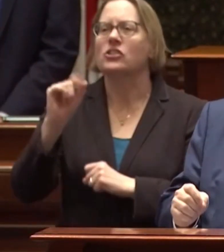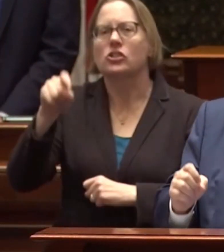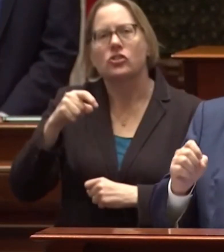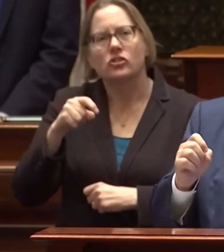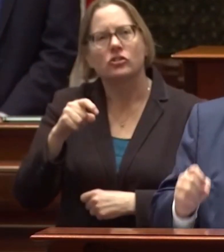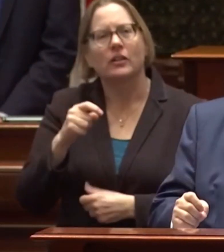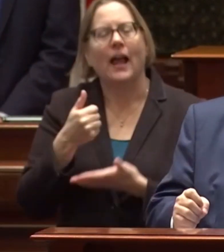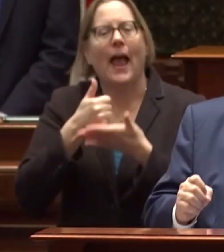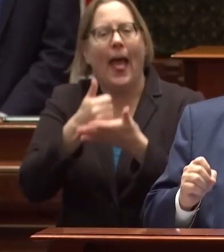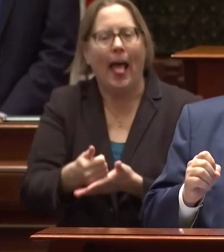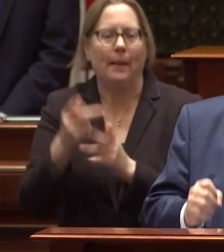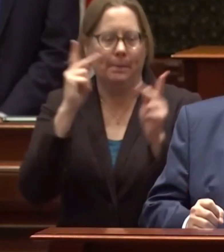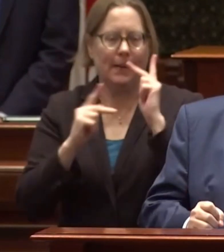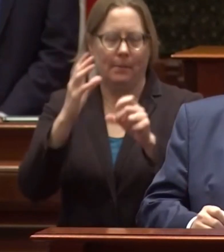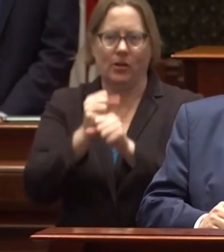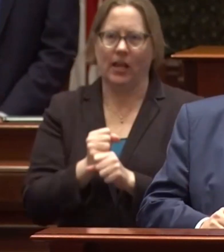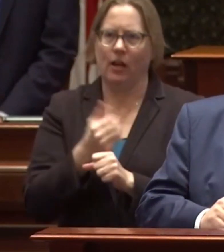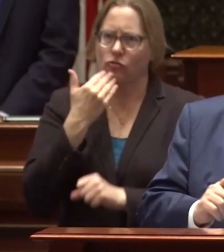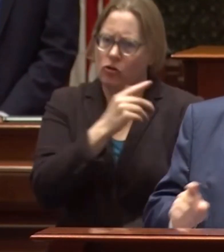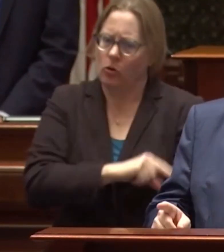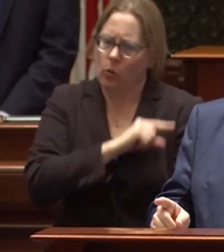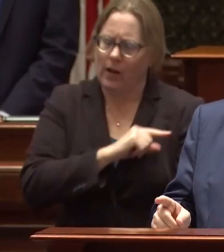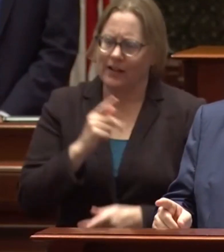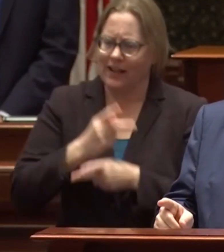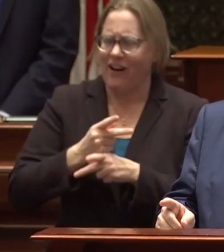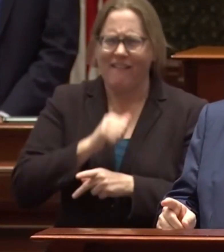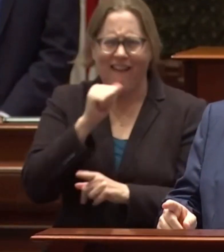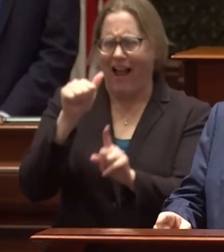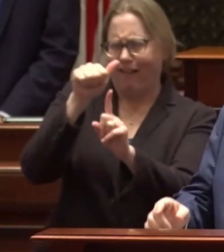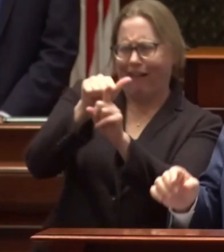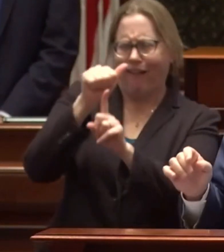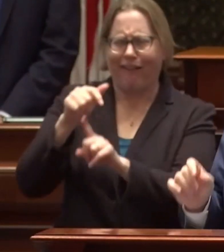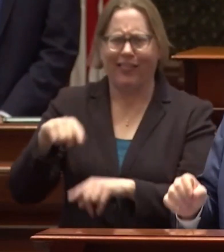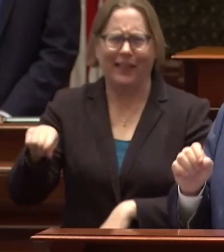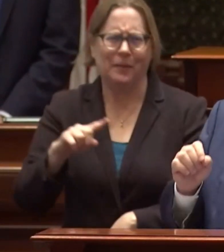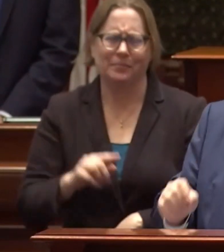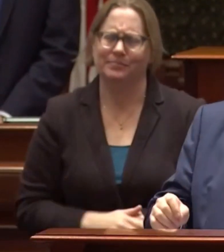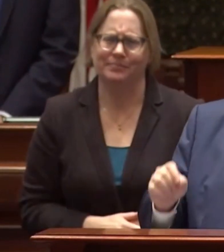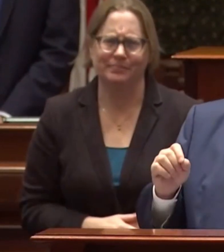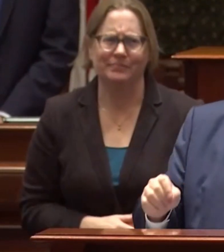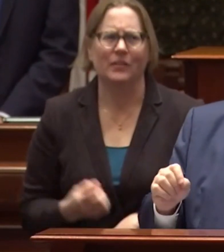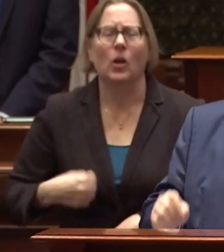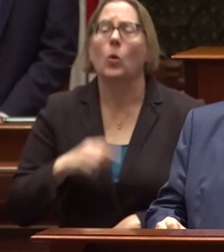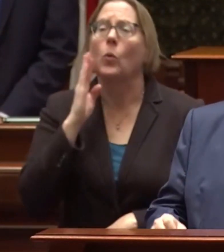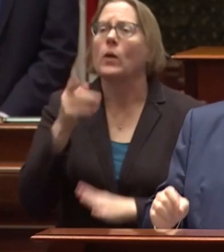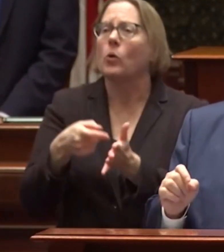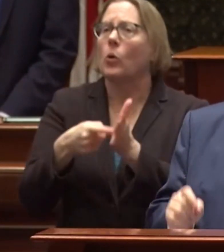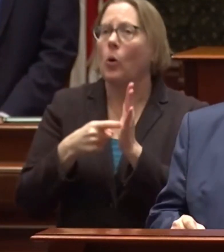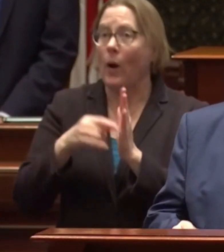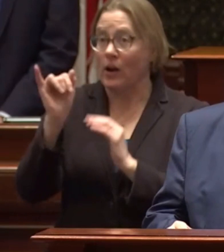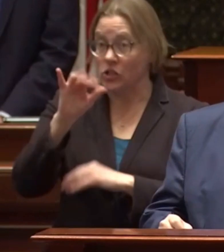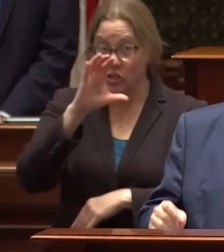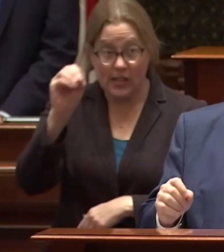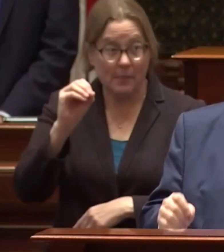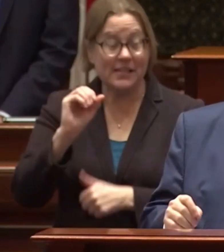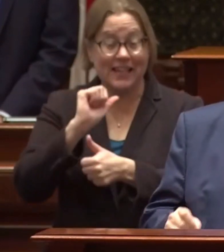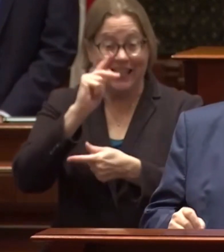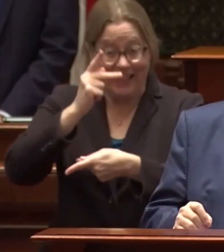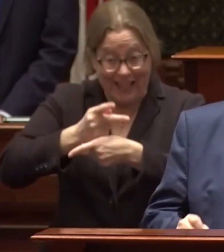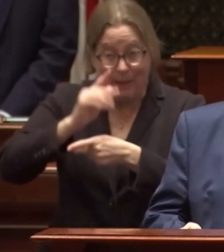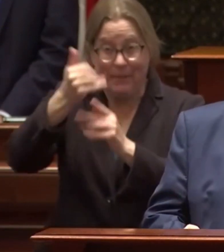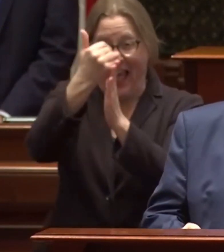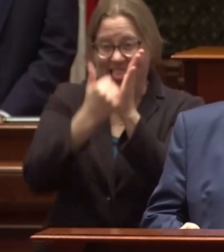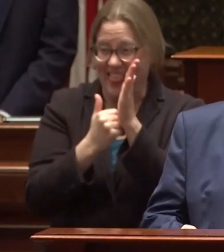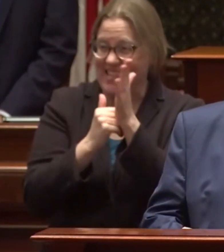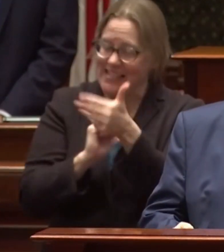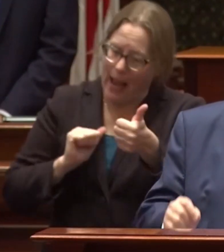consumers get quality care, not tricking them. So we're going to require insurance companies to update their